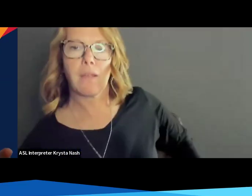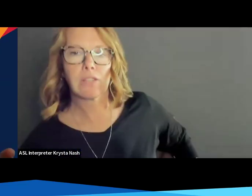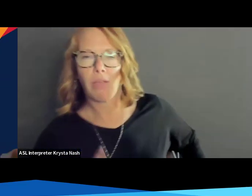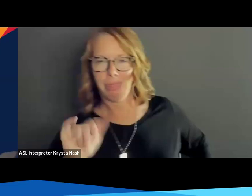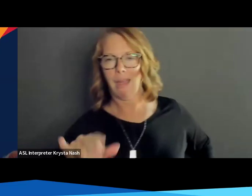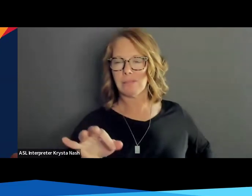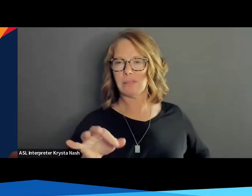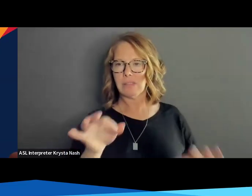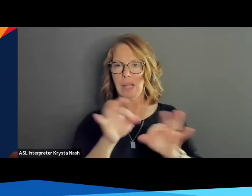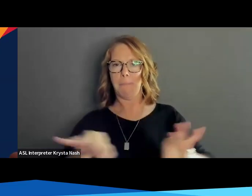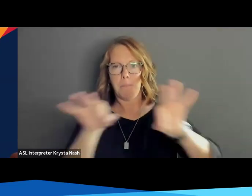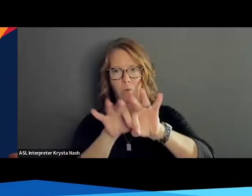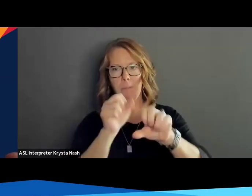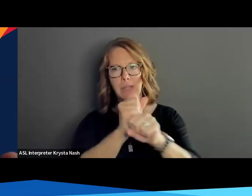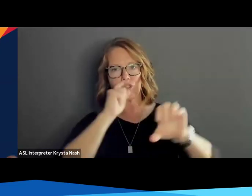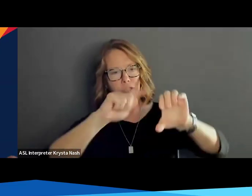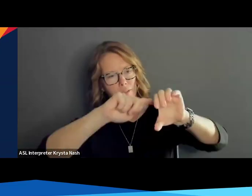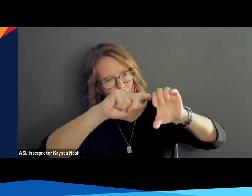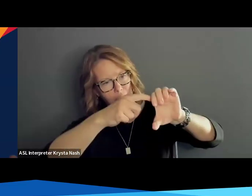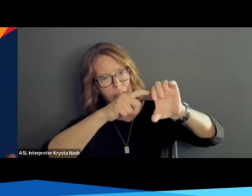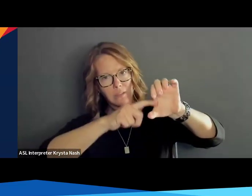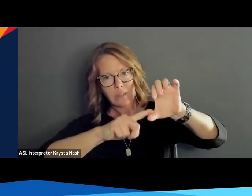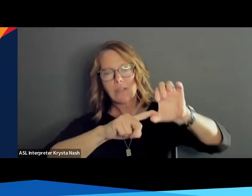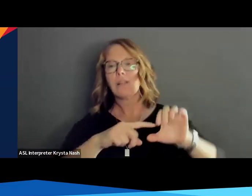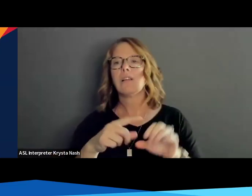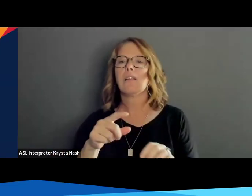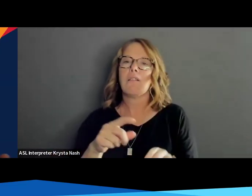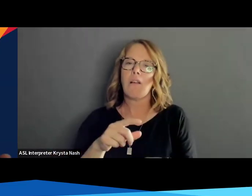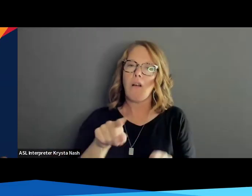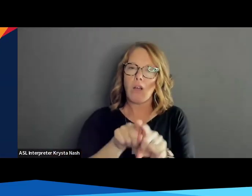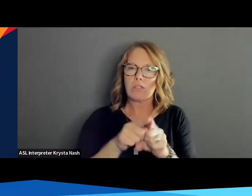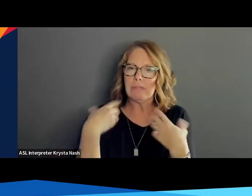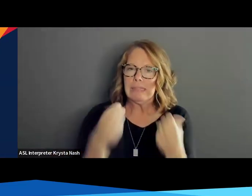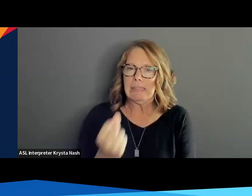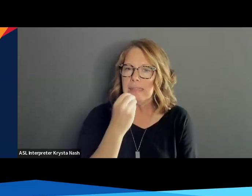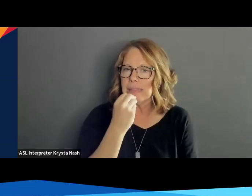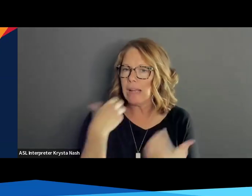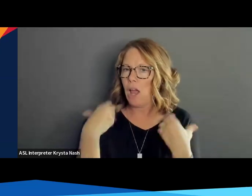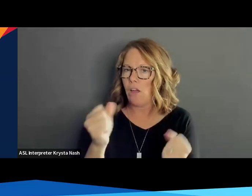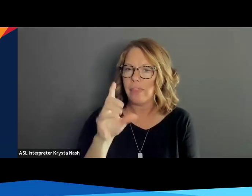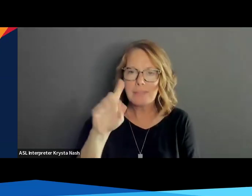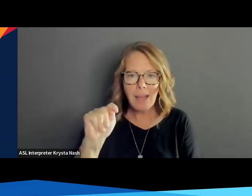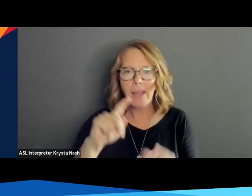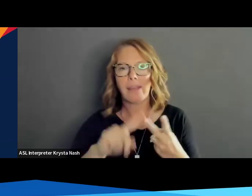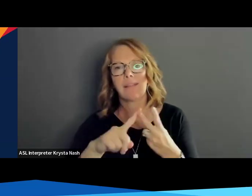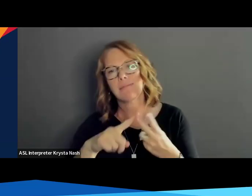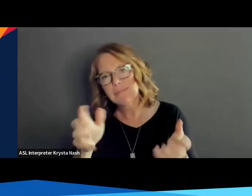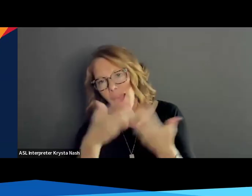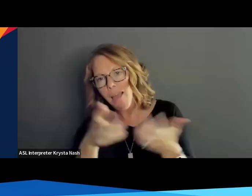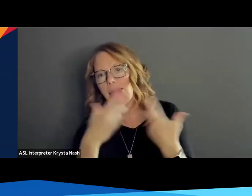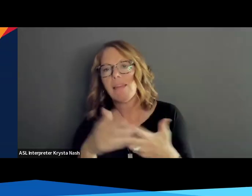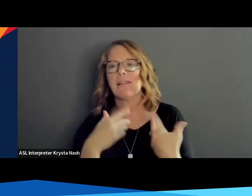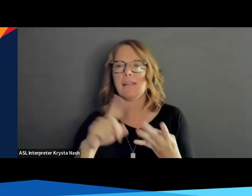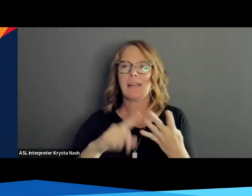you follow a healthy diet, eat roughage, drink fluid. If you're on a bladder